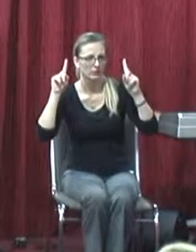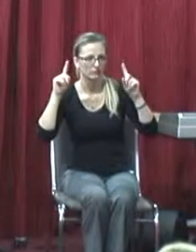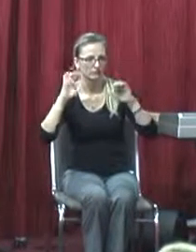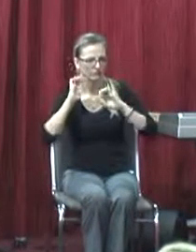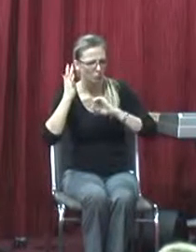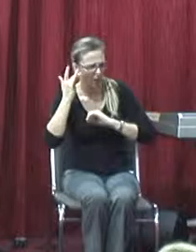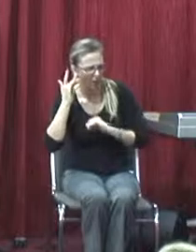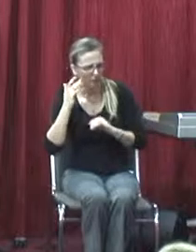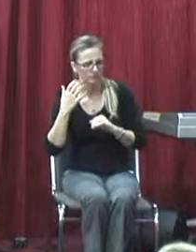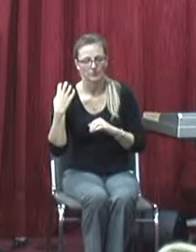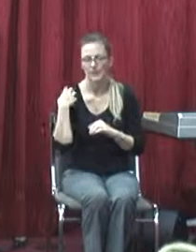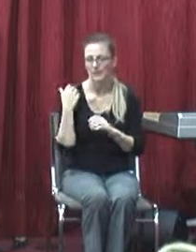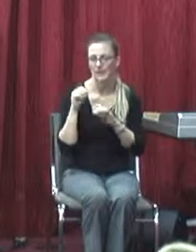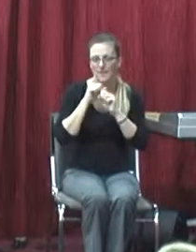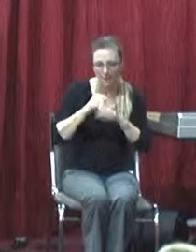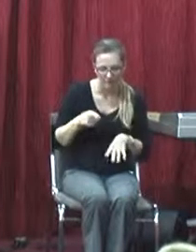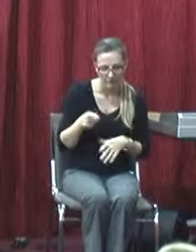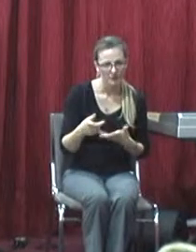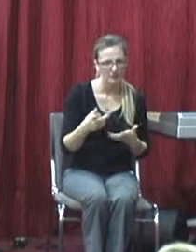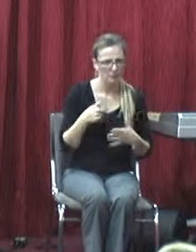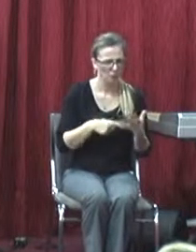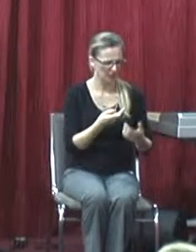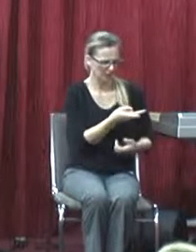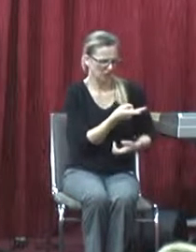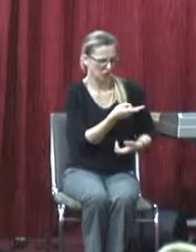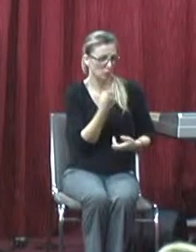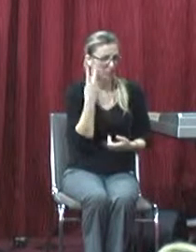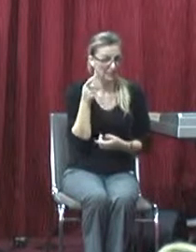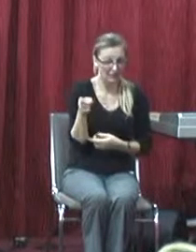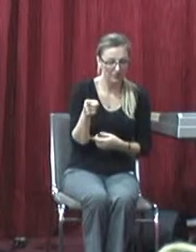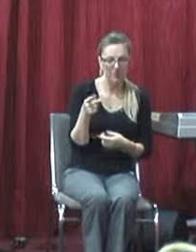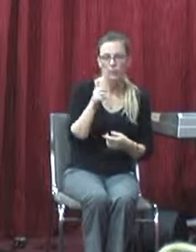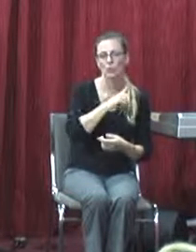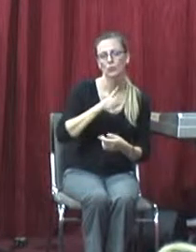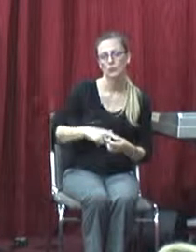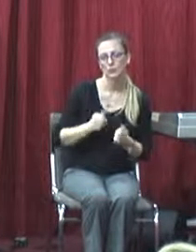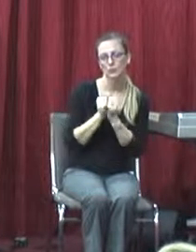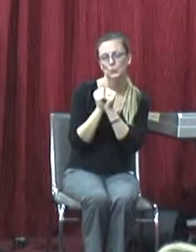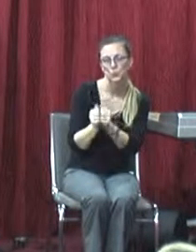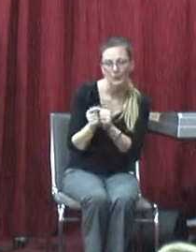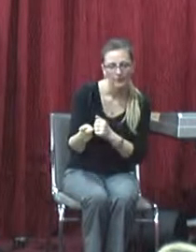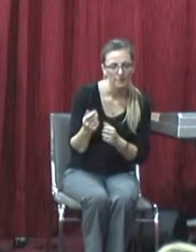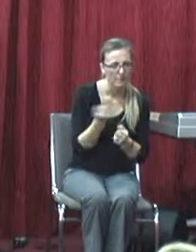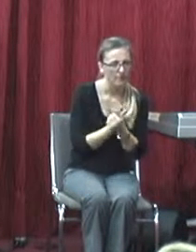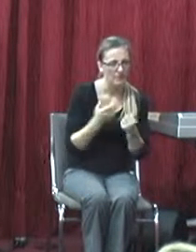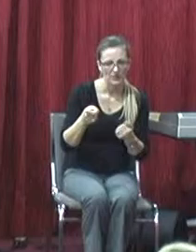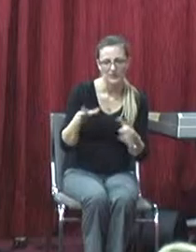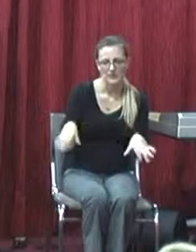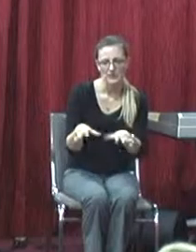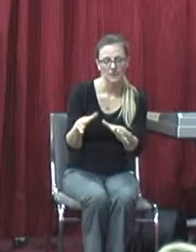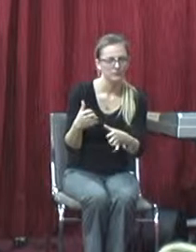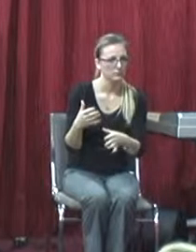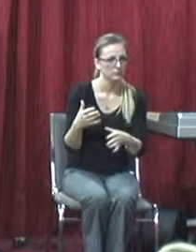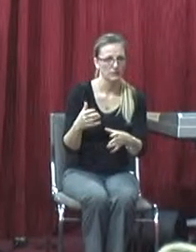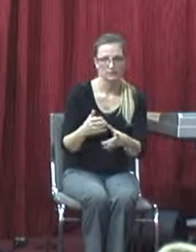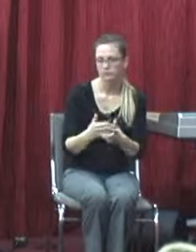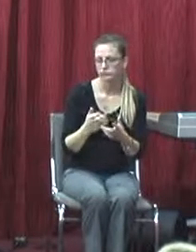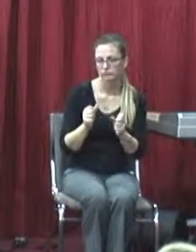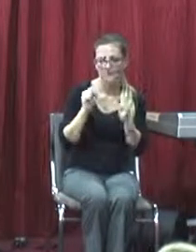So what did these two see in Joseph? The Lord was with him. Everything he did prospered.